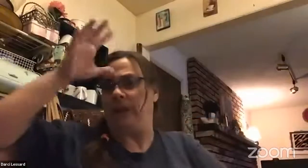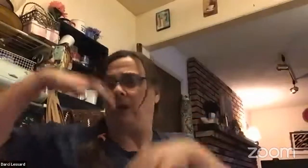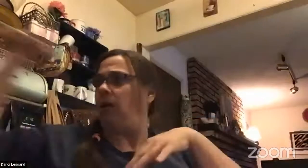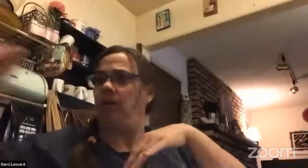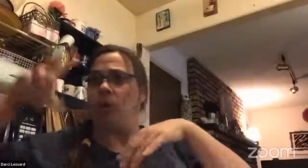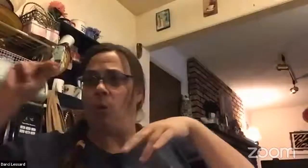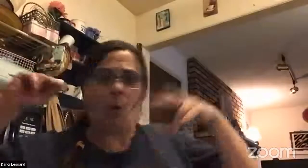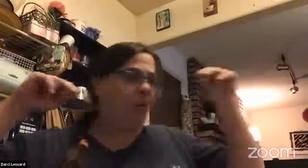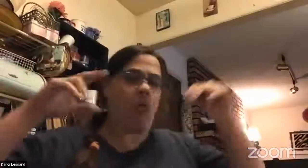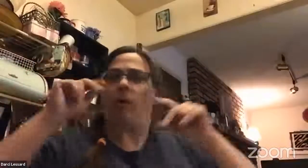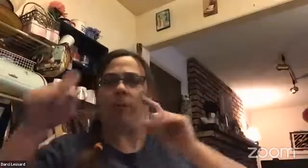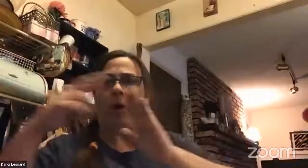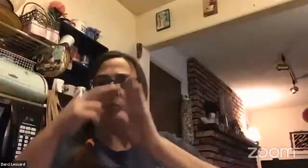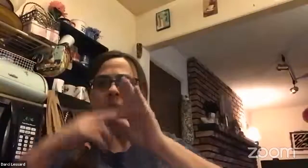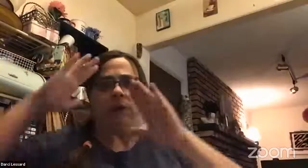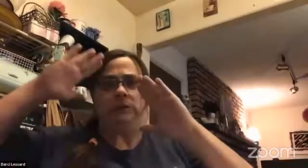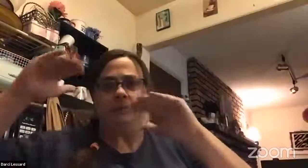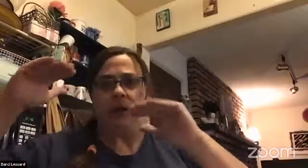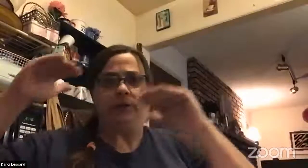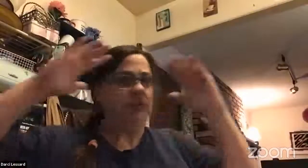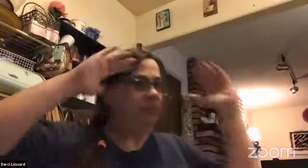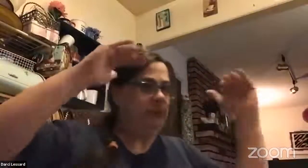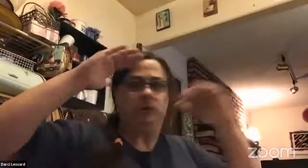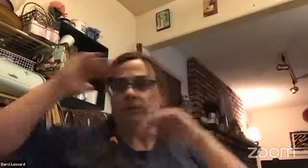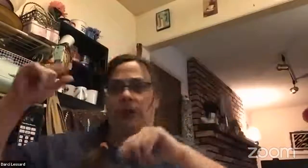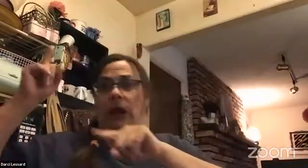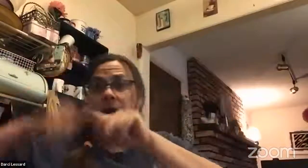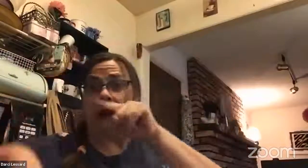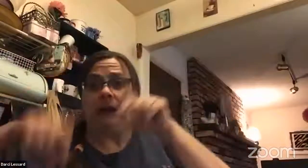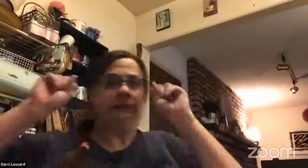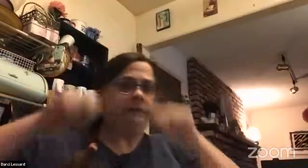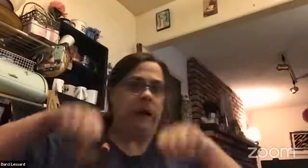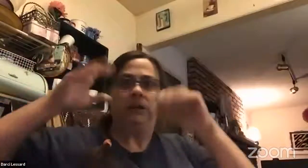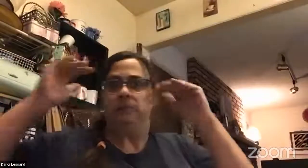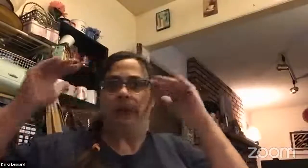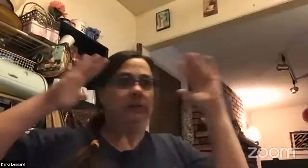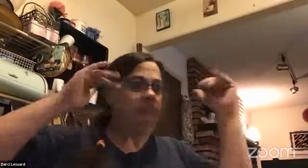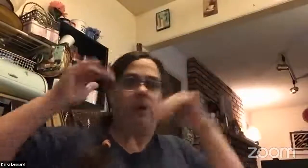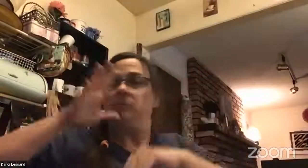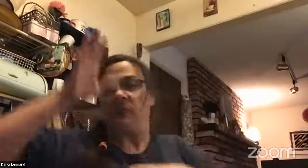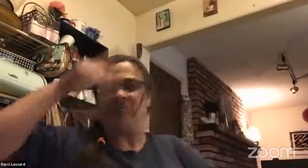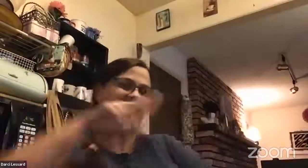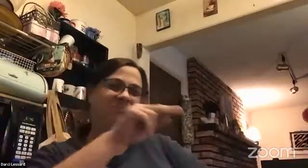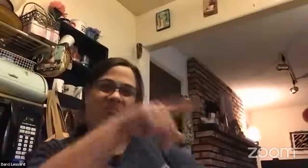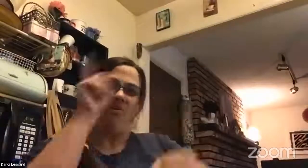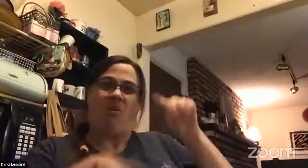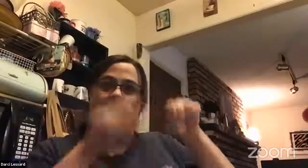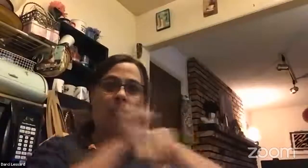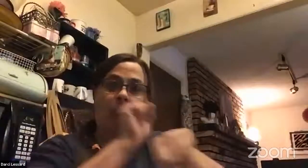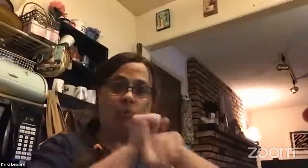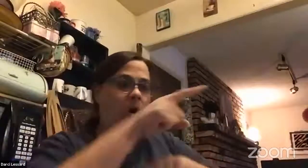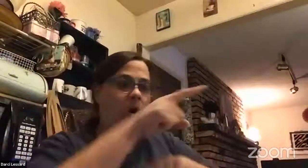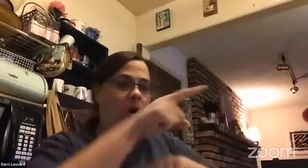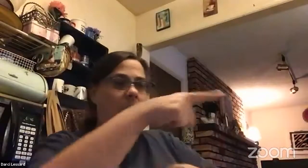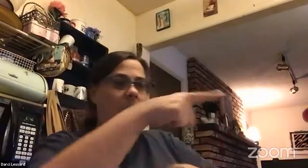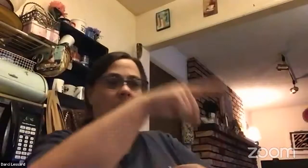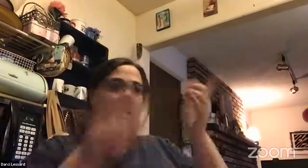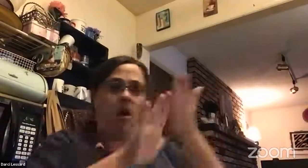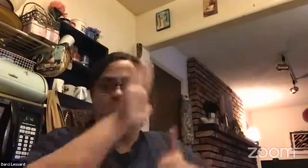on my kids a while ago, and think about rules and things like that and expectations and what I could and couldn't do. I couldn't